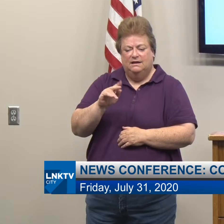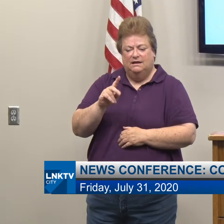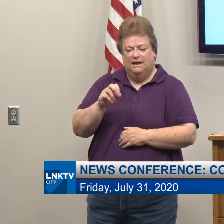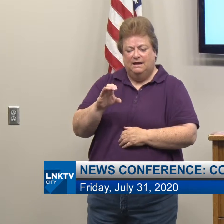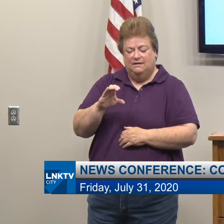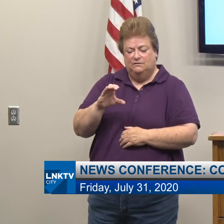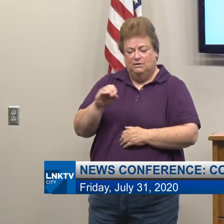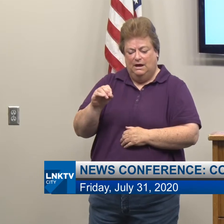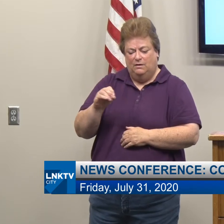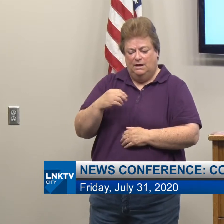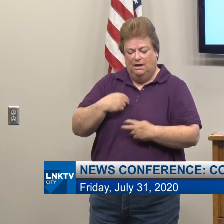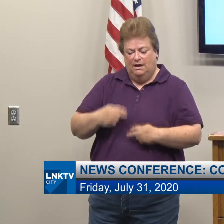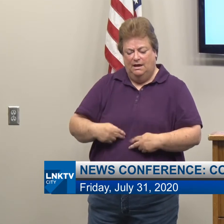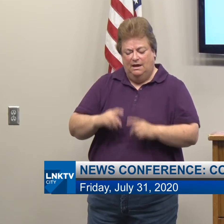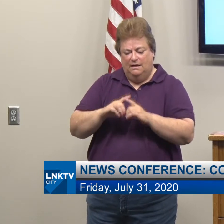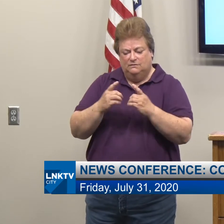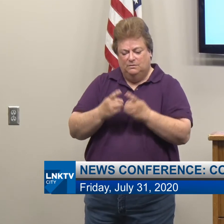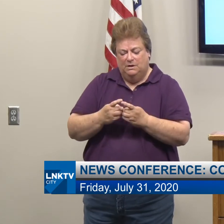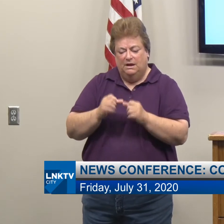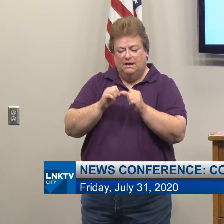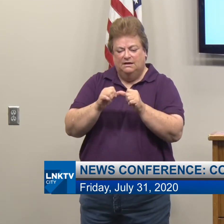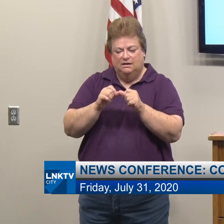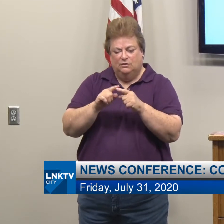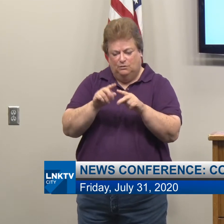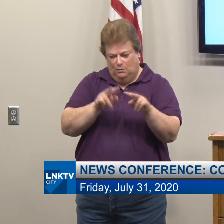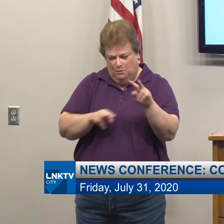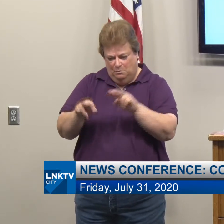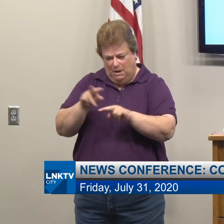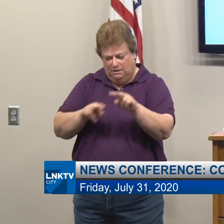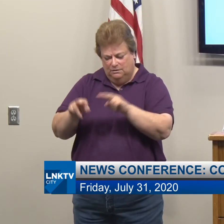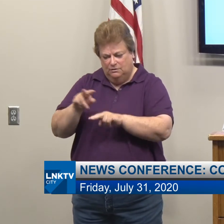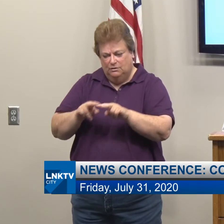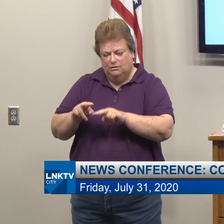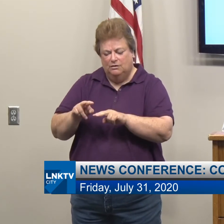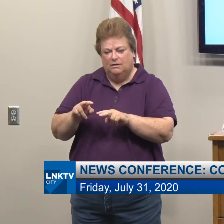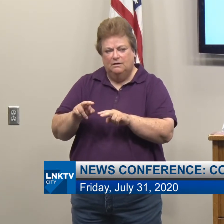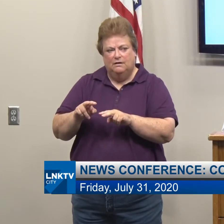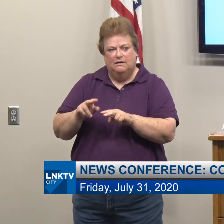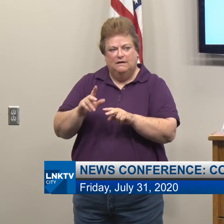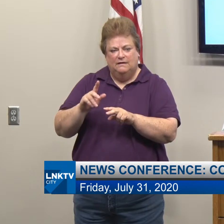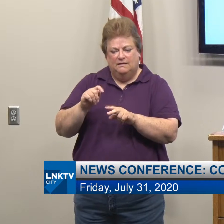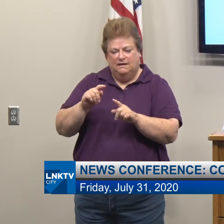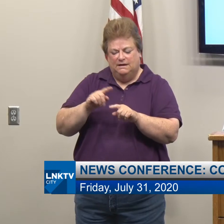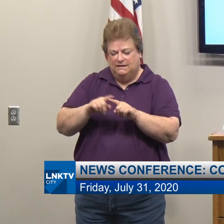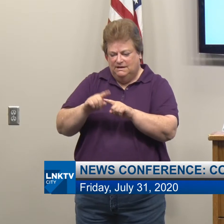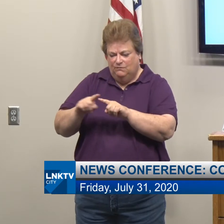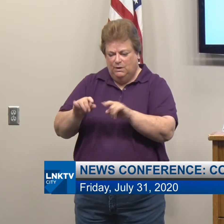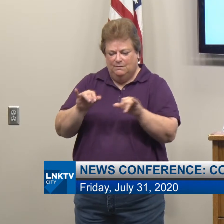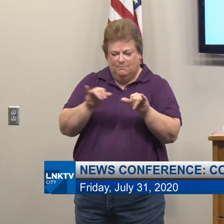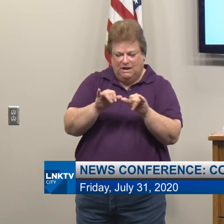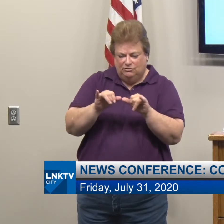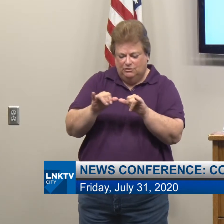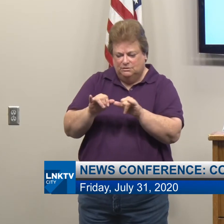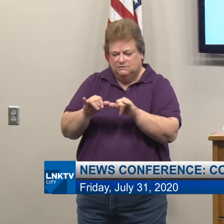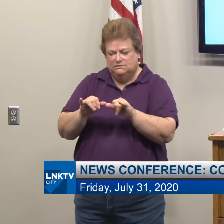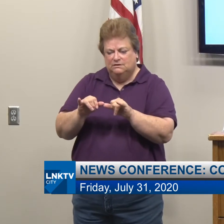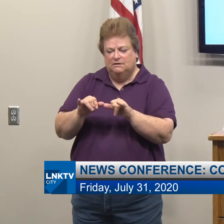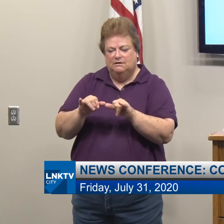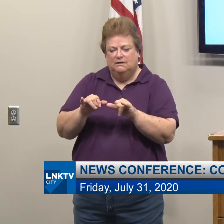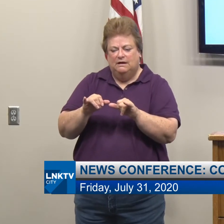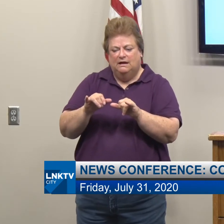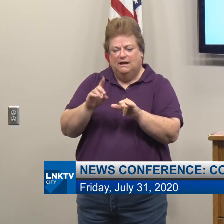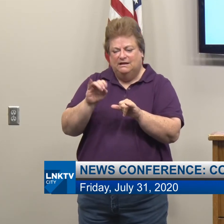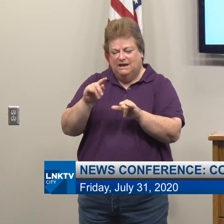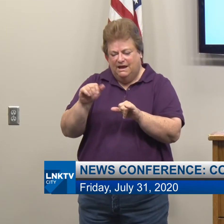Department has continuously monitored this evolution of measures and metrics, and those for